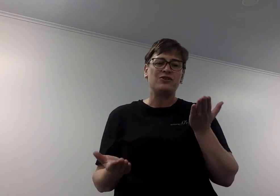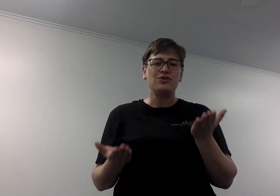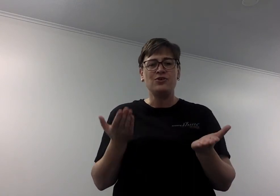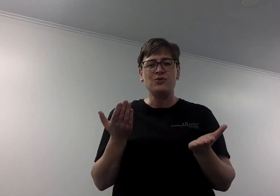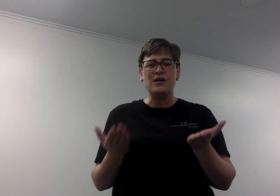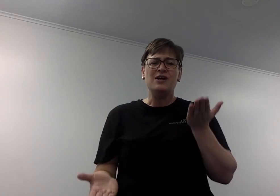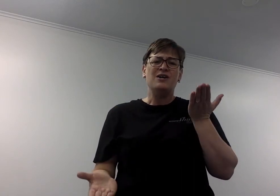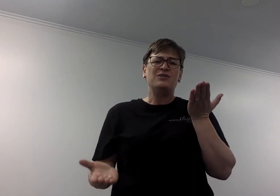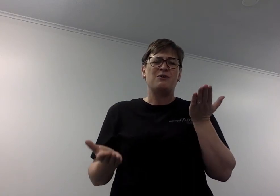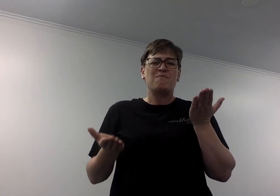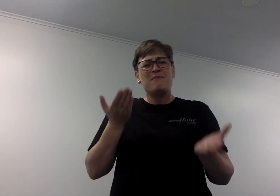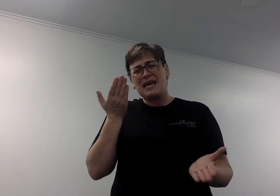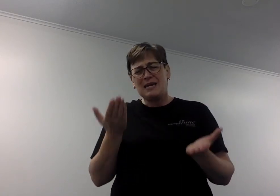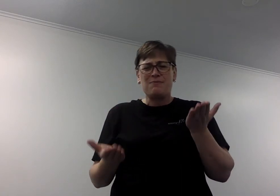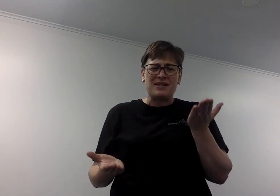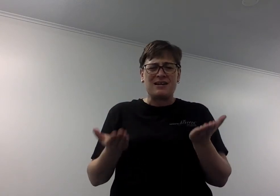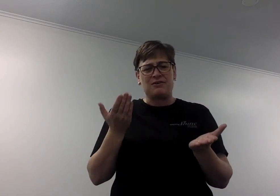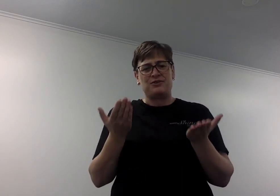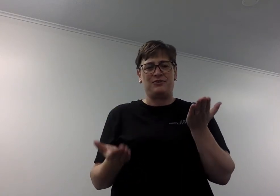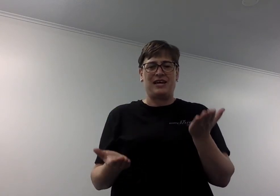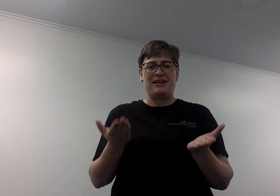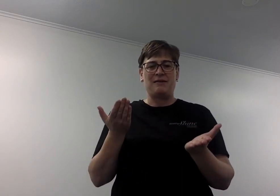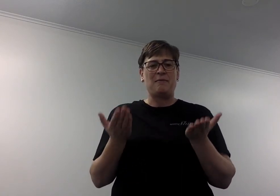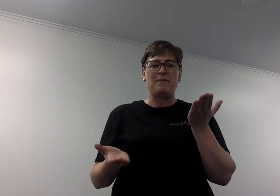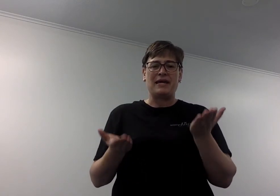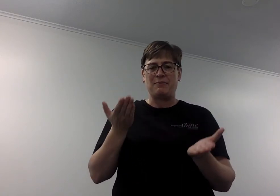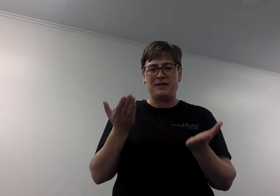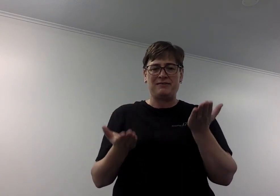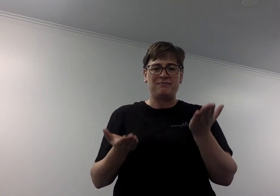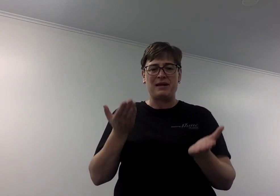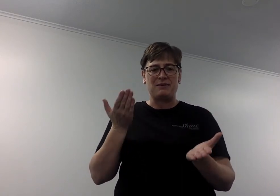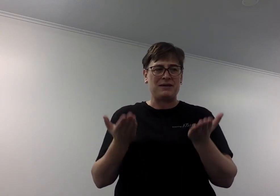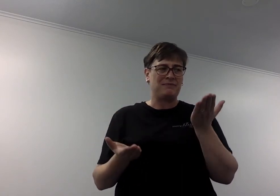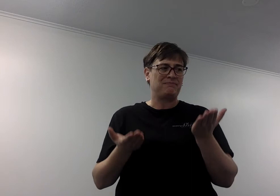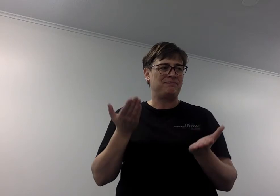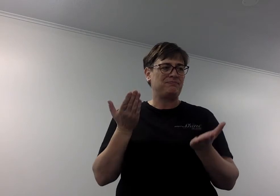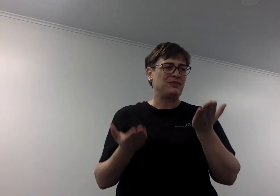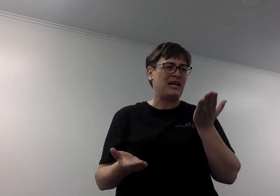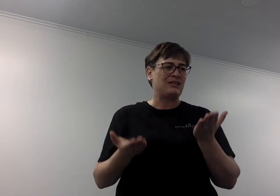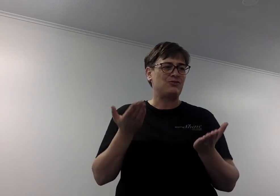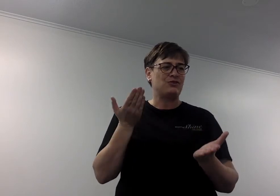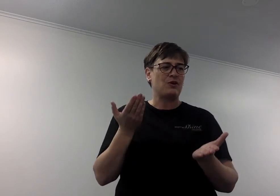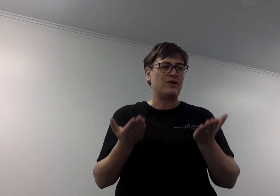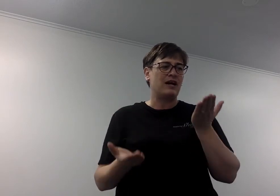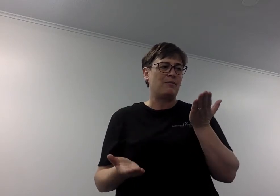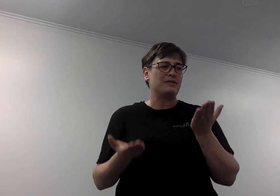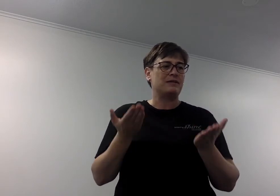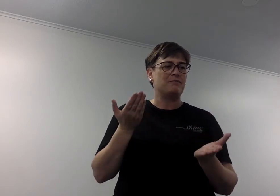do. So maybe I'll do that. Maybe. The hands are just going opposite.